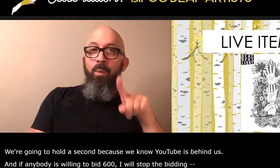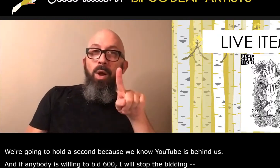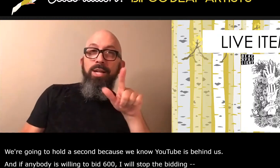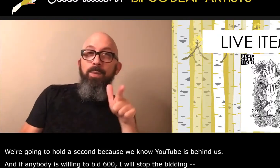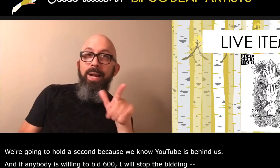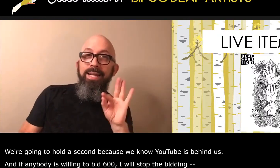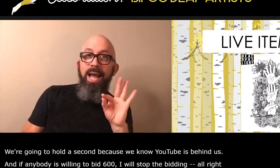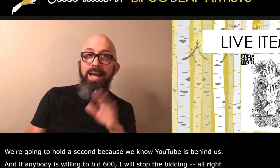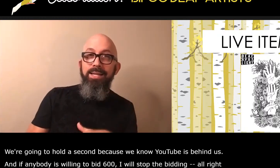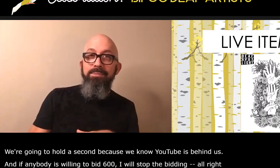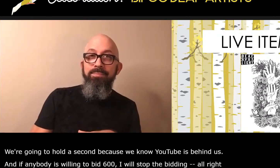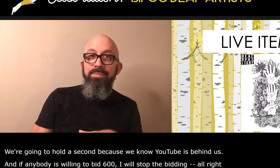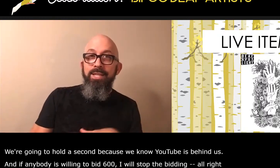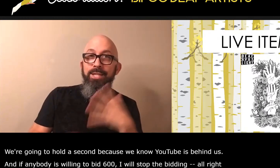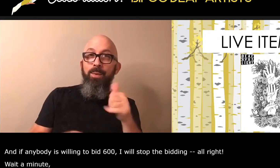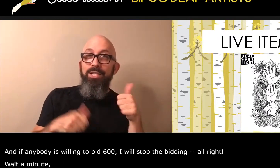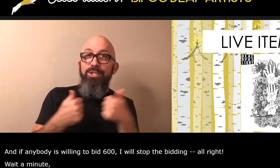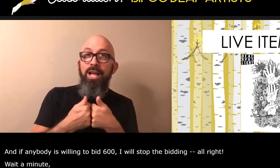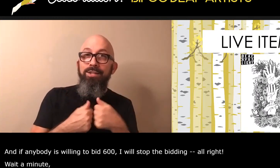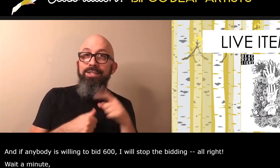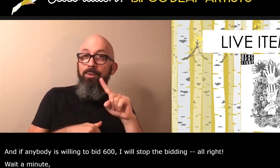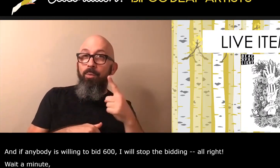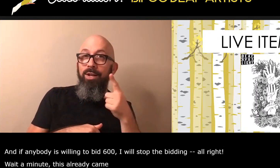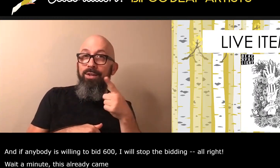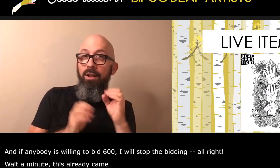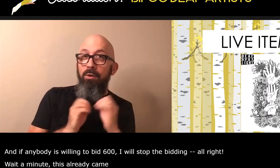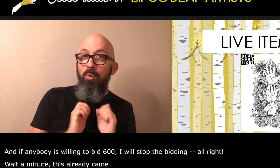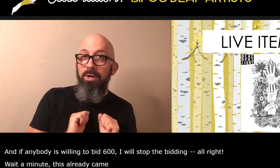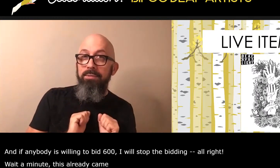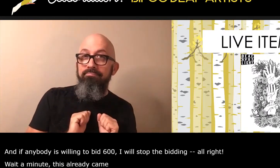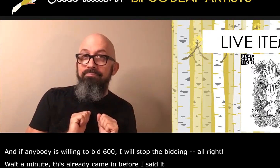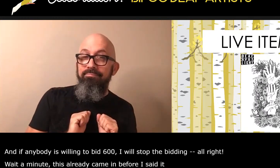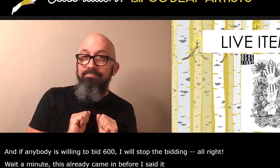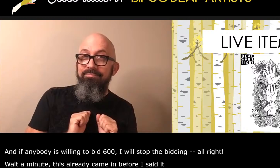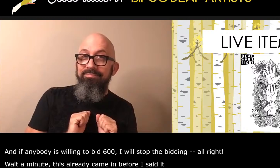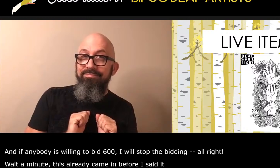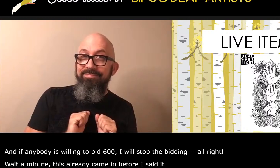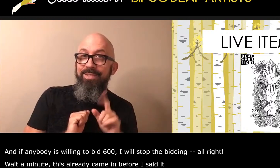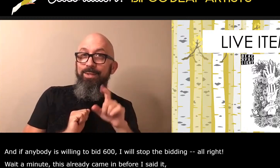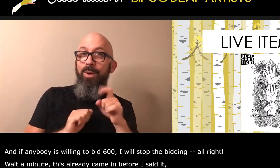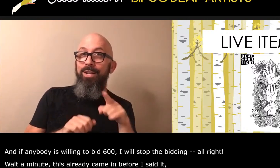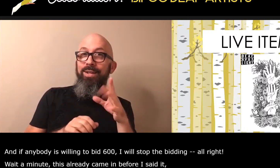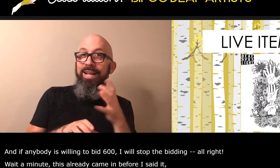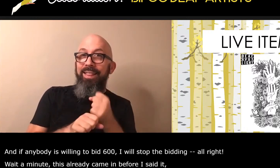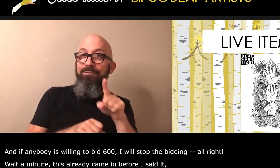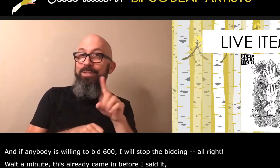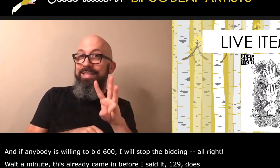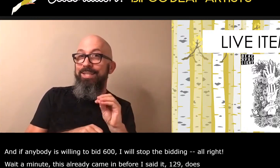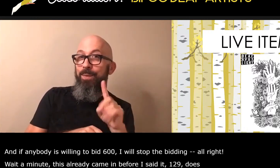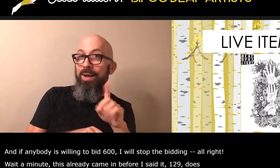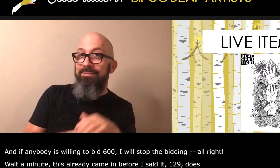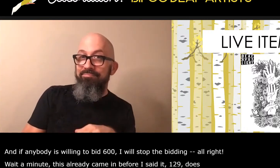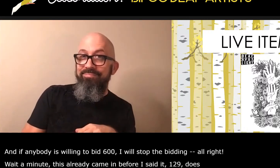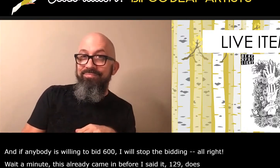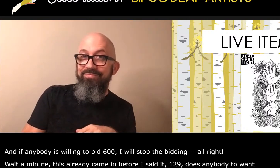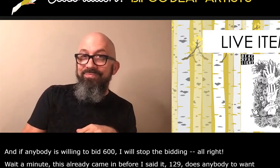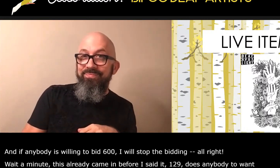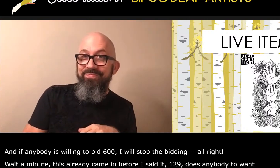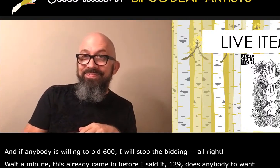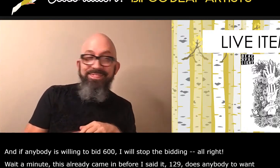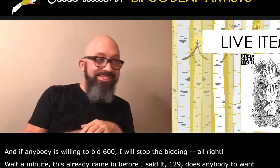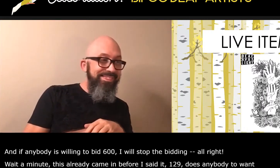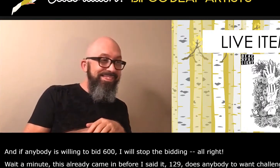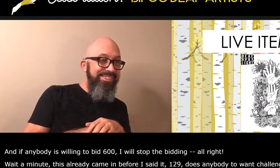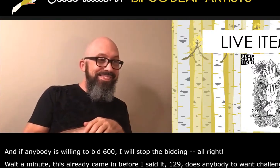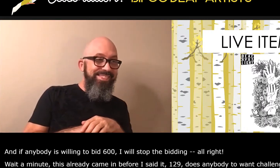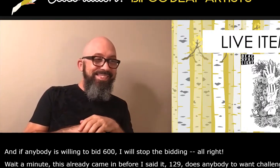Wait a minute. This already came in before I said it. 129. Does anyone want to challenge 129 and offer $1 more? Get